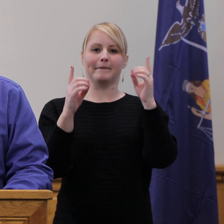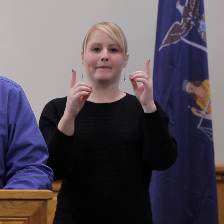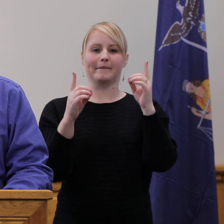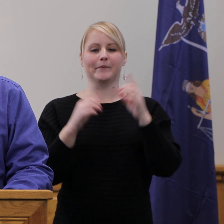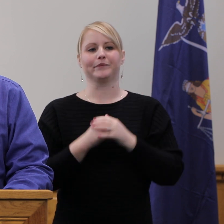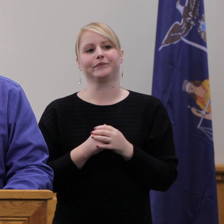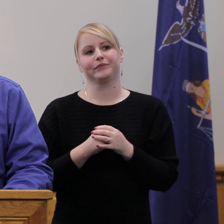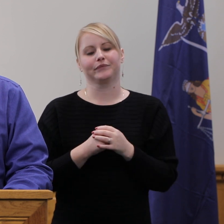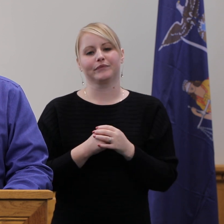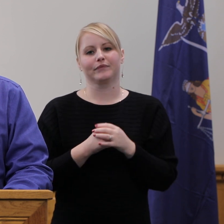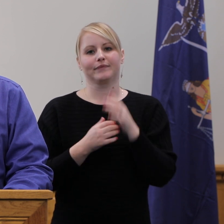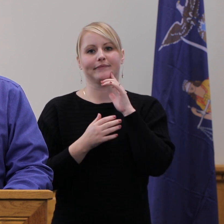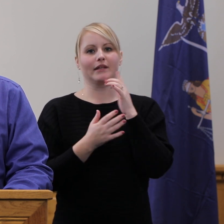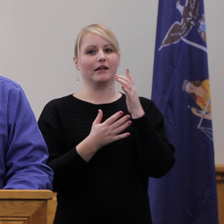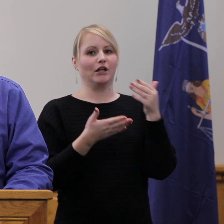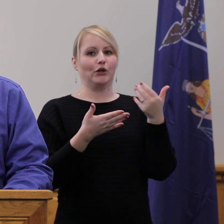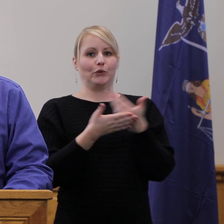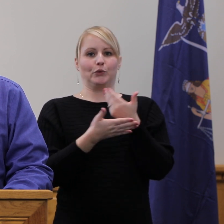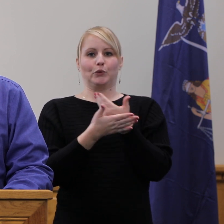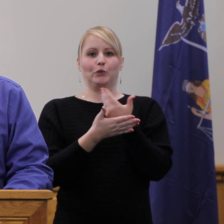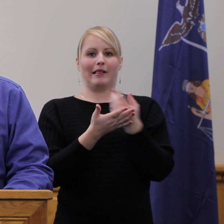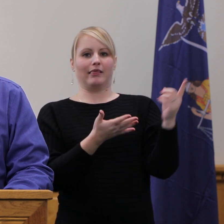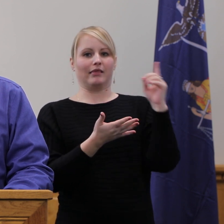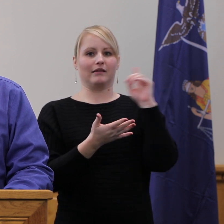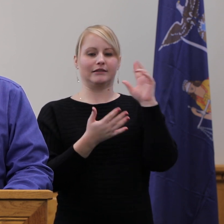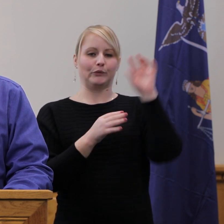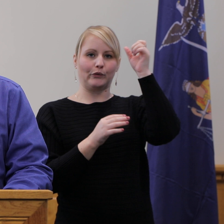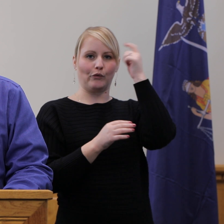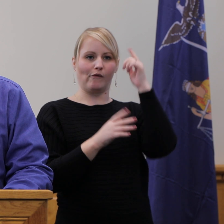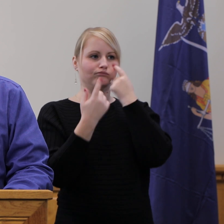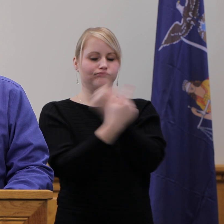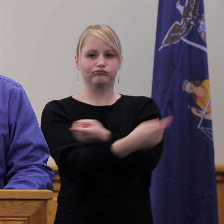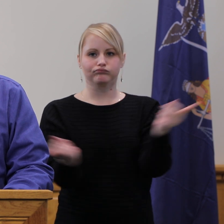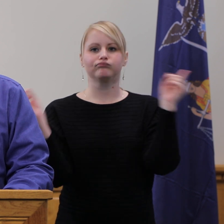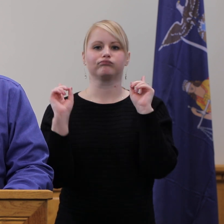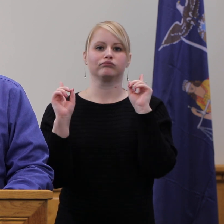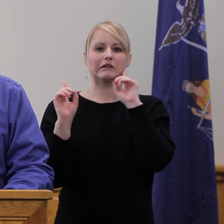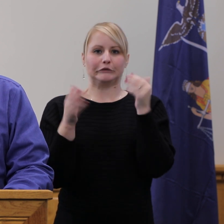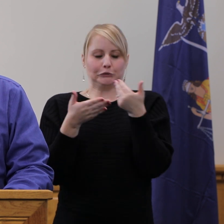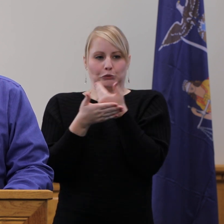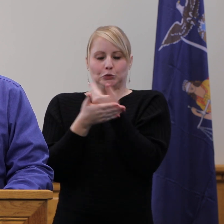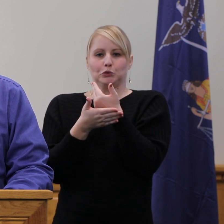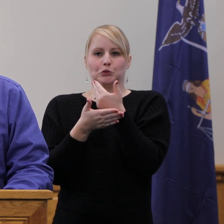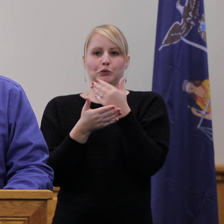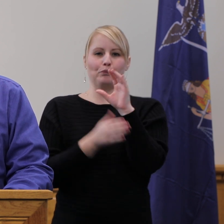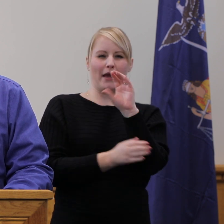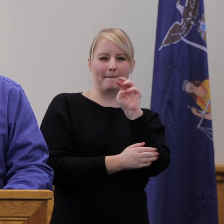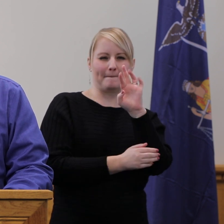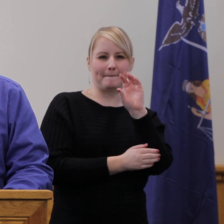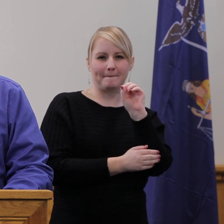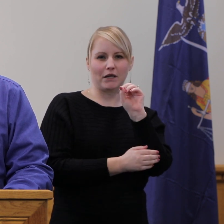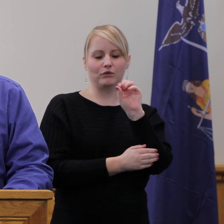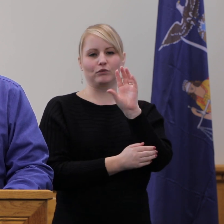microcluster approach that the state will be using to monitor COVID outbreaks and regulate activities. Previously, the decisions on when a